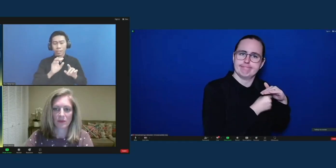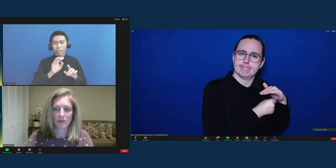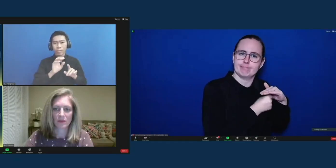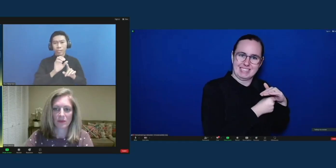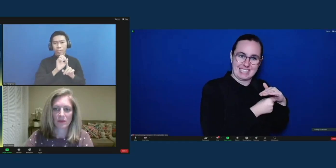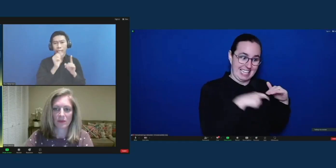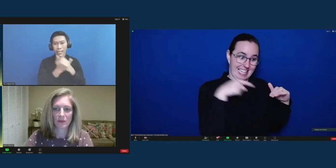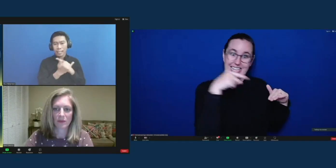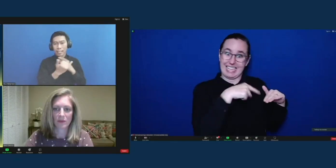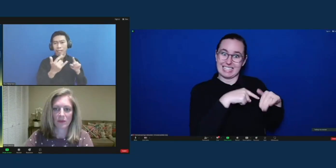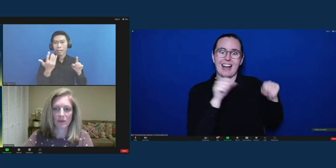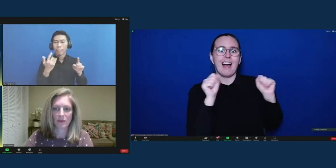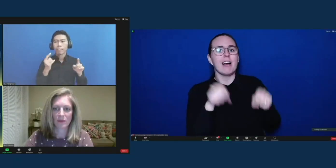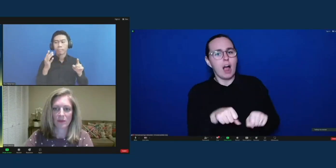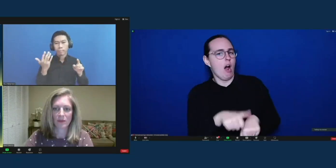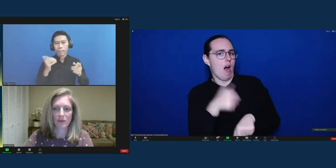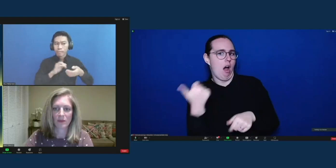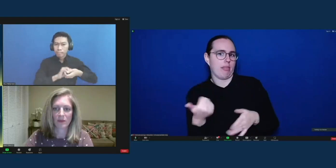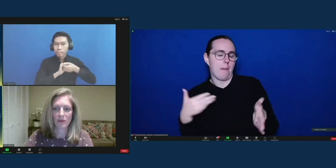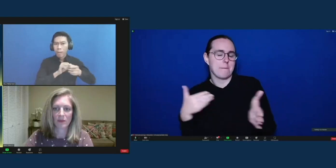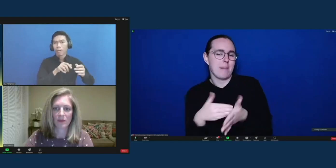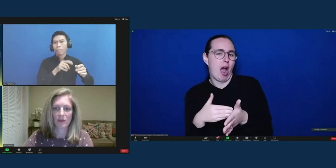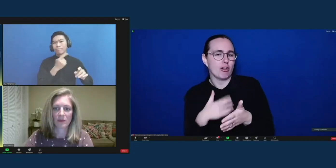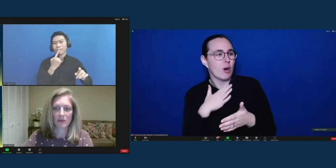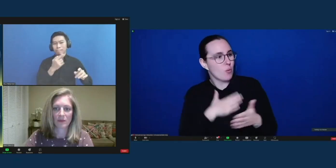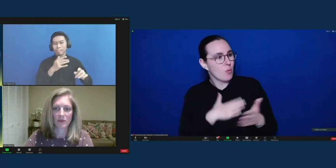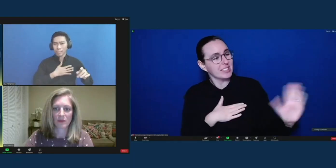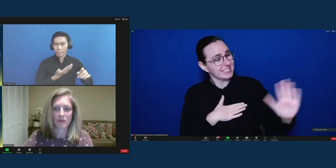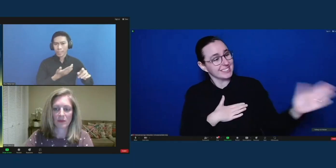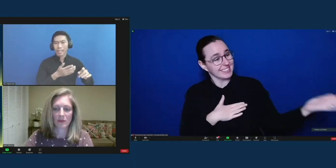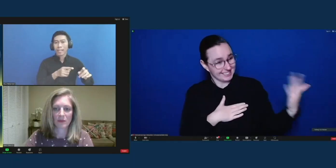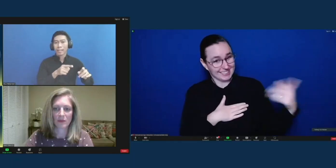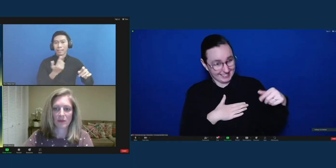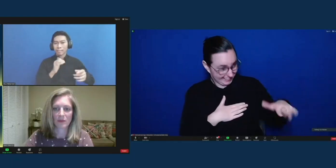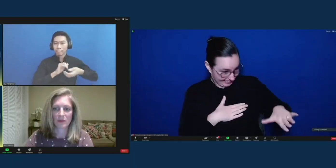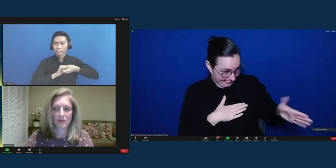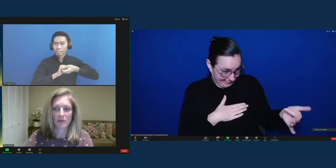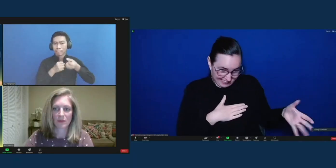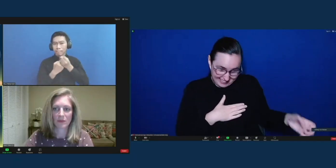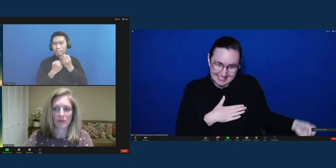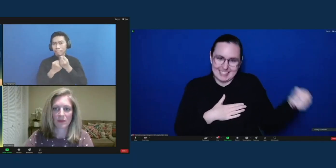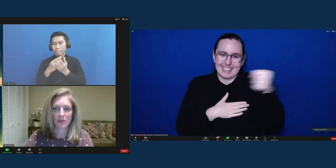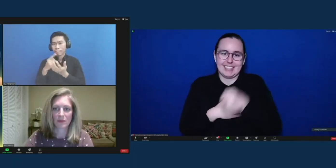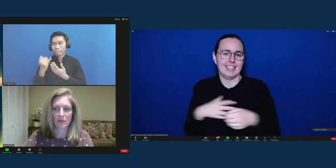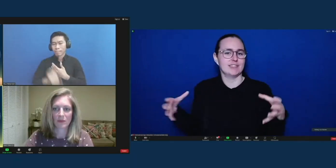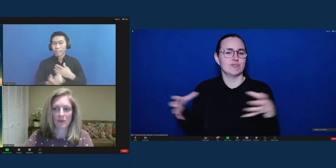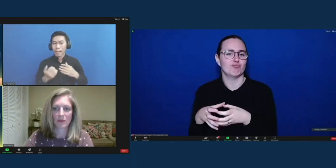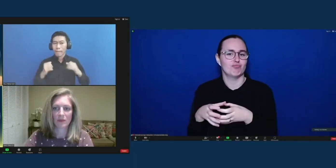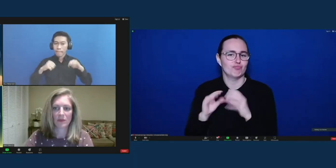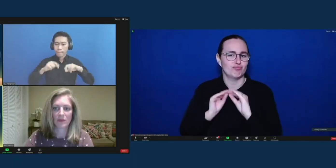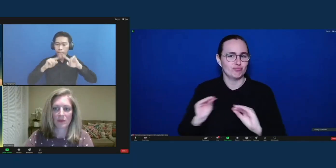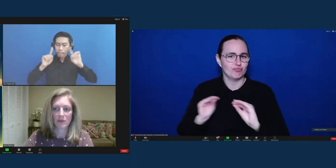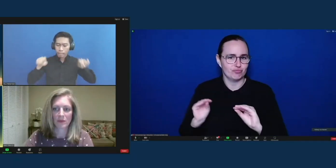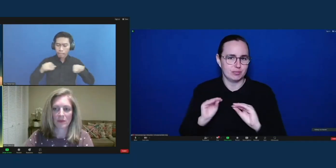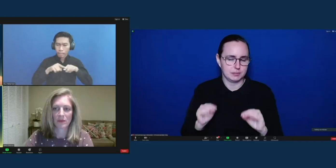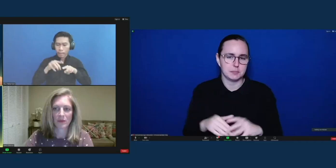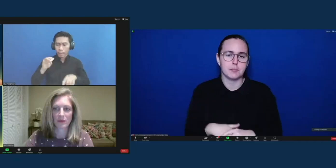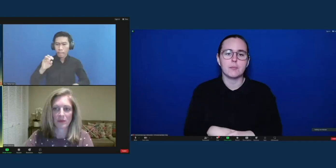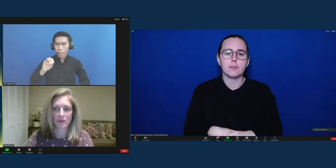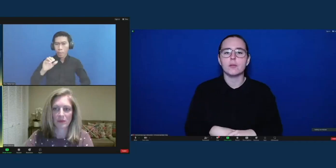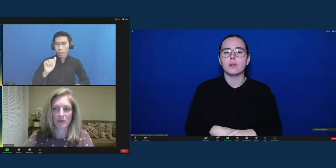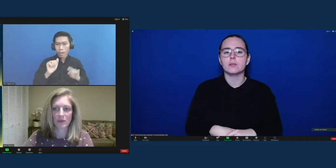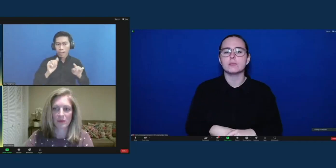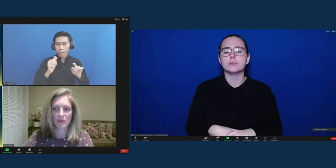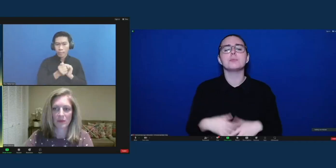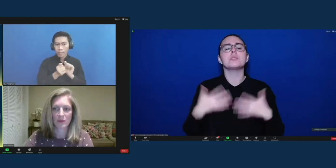together to support our initiatives. There was already a discussion of developing a memorandum of agreement with